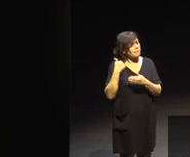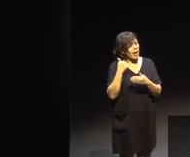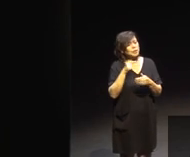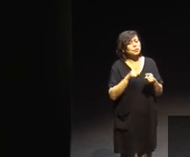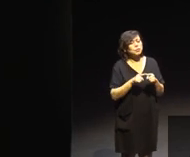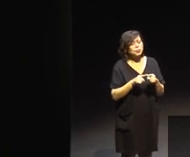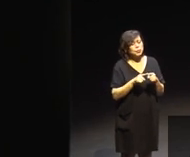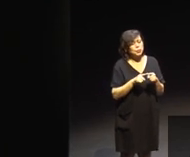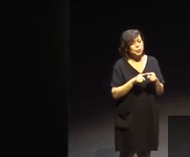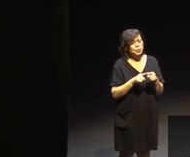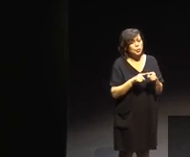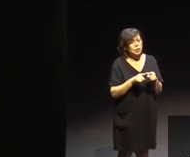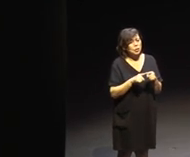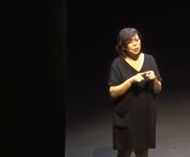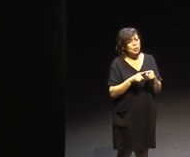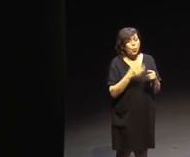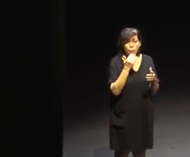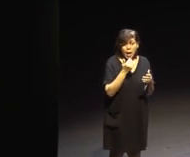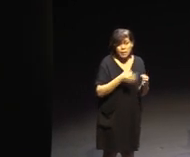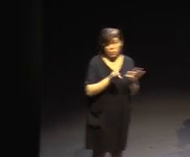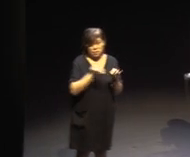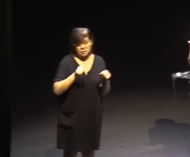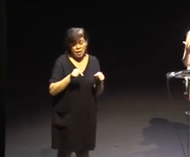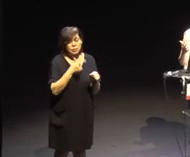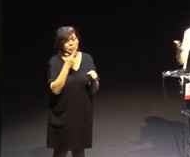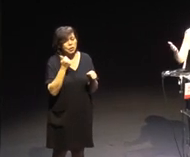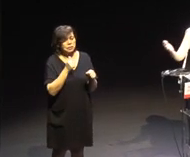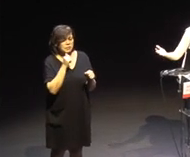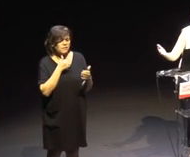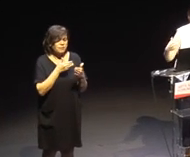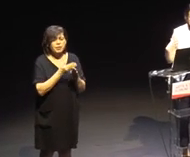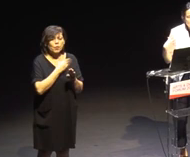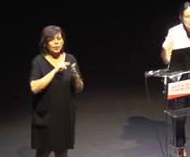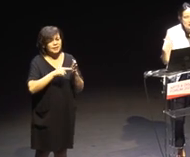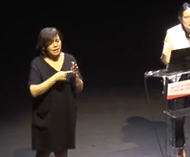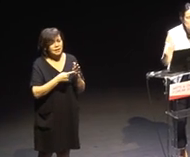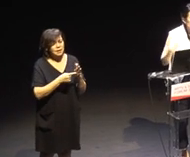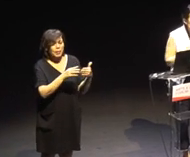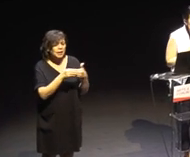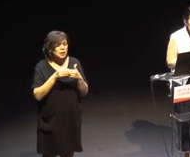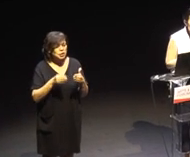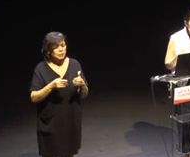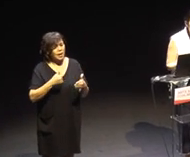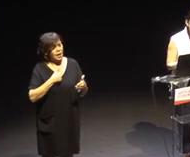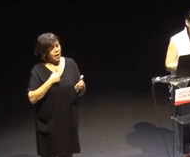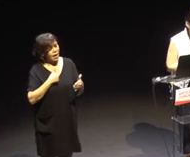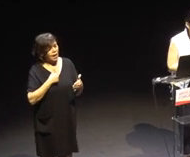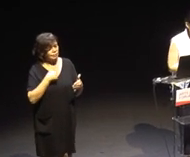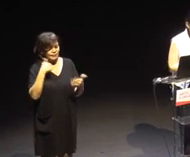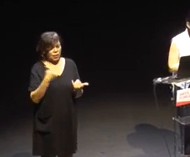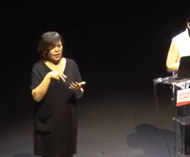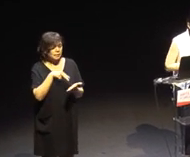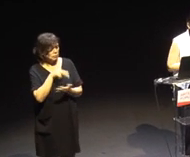the discussions and all of the thought leadership, which I know I'm not a part of, you know, to some extent. For me, it's just being a bystander and reflecting